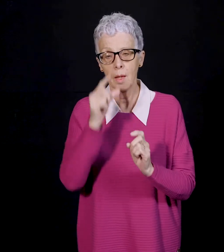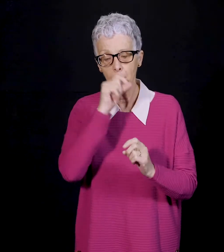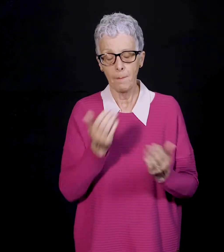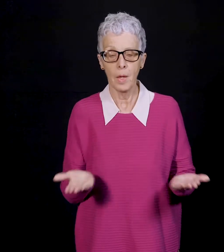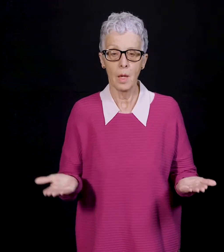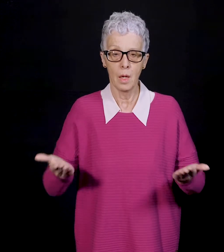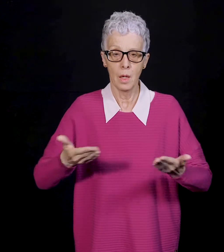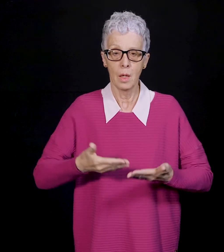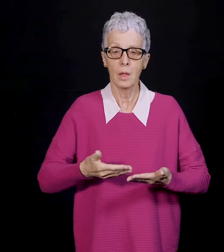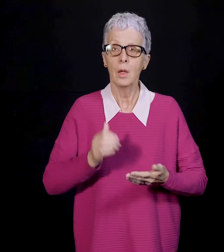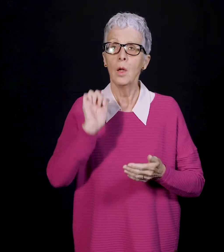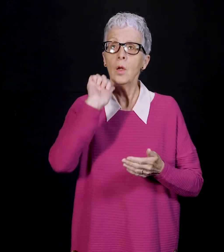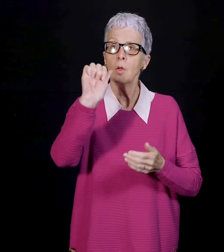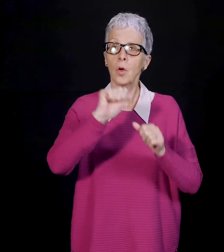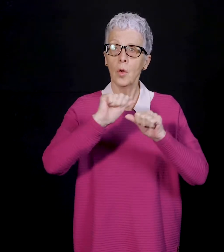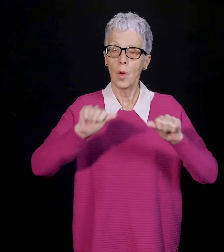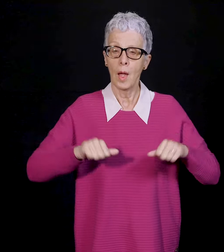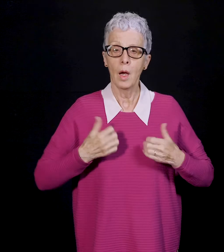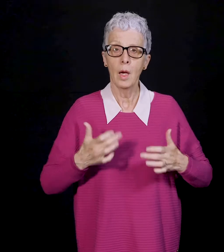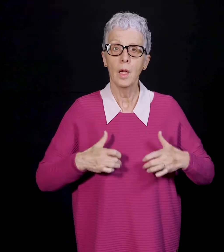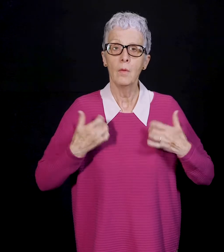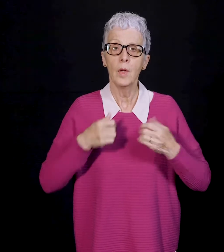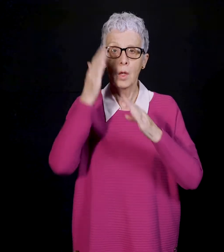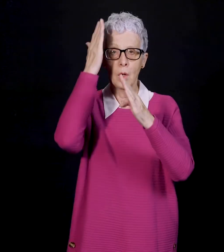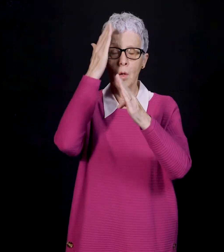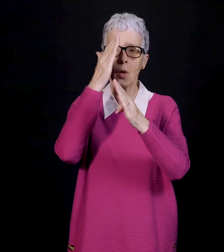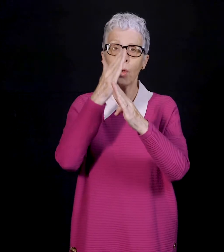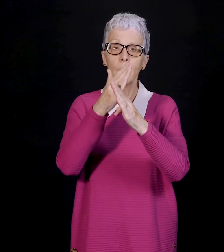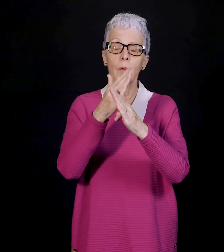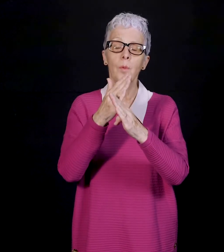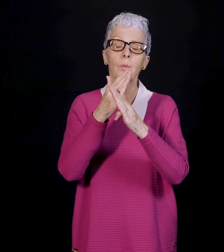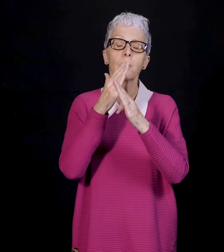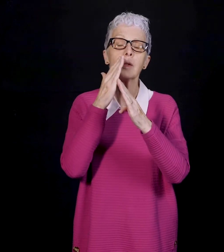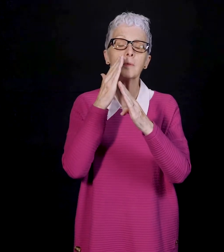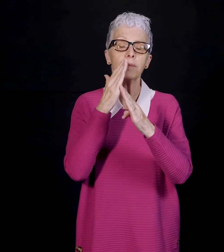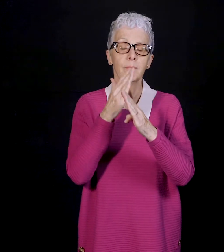can compare. You're our living